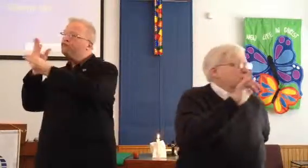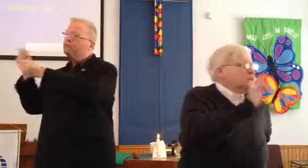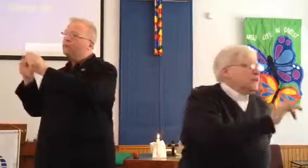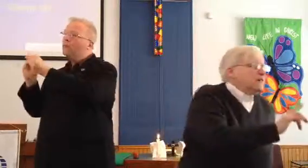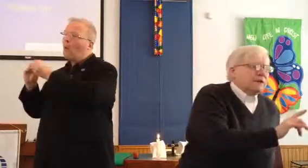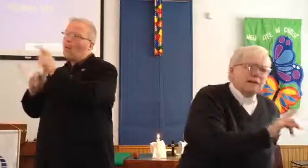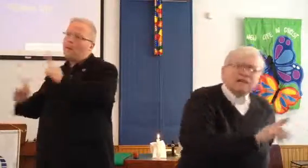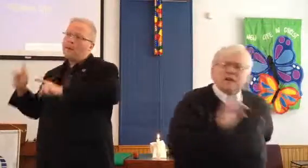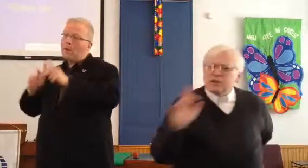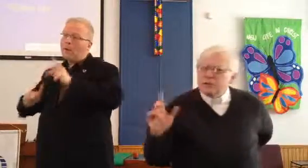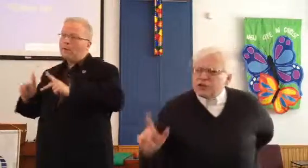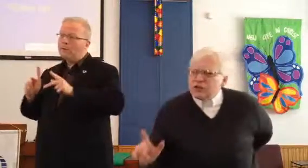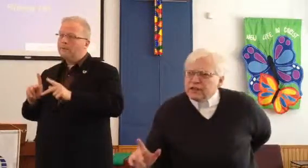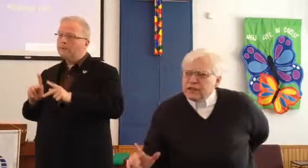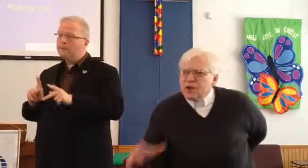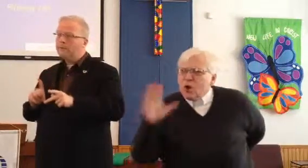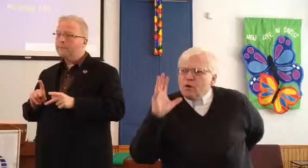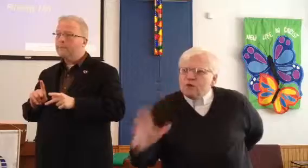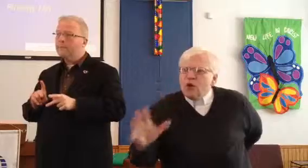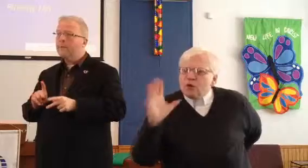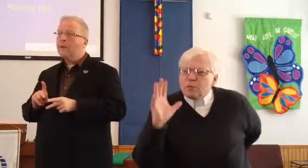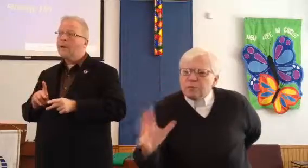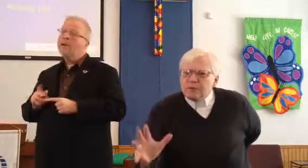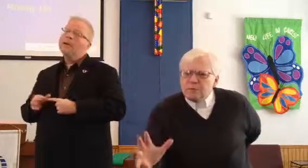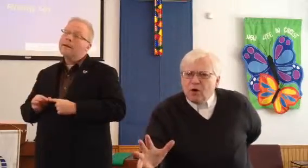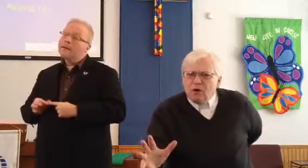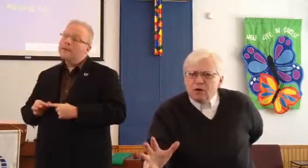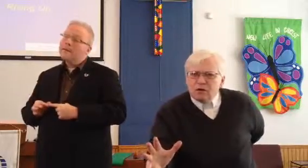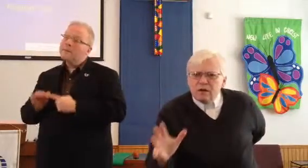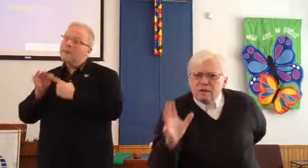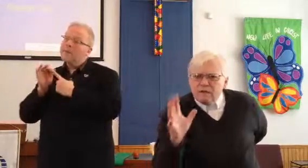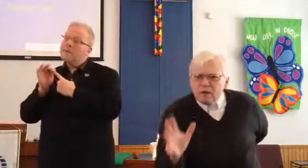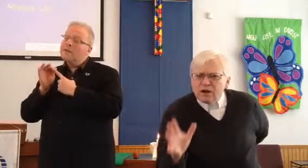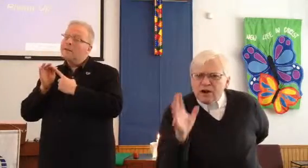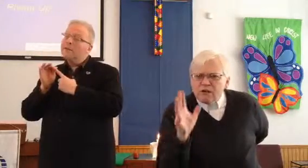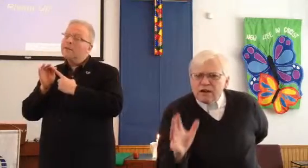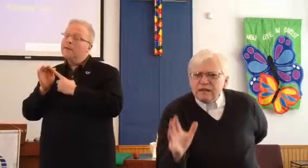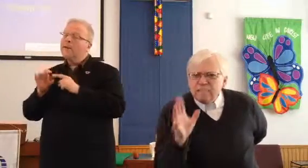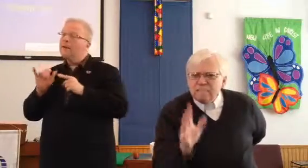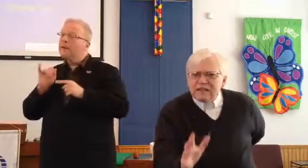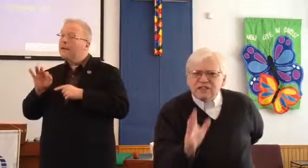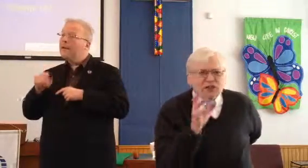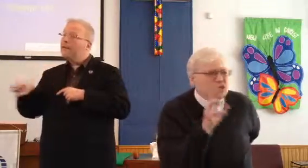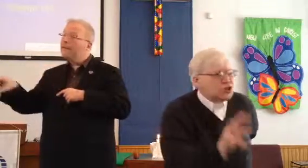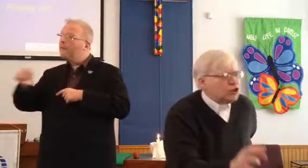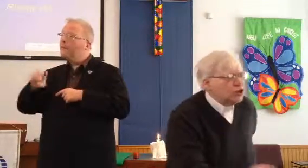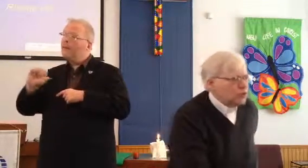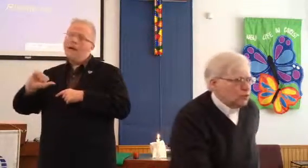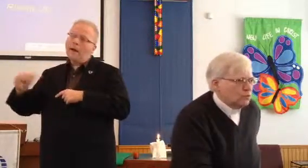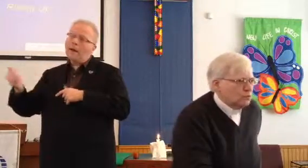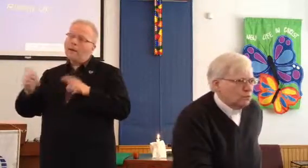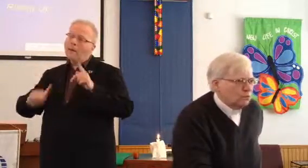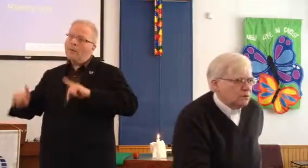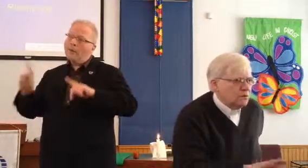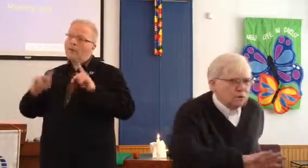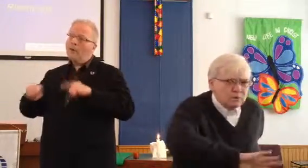Even, maybe especially, when those people that they were carrying the message